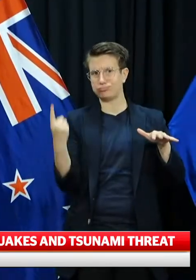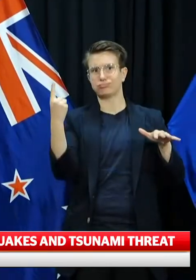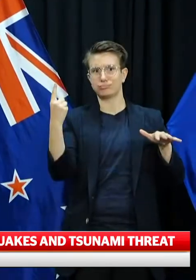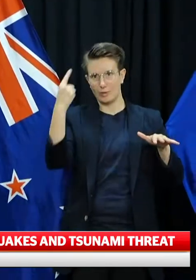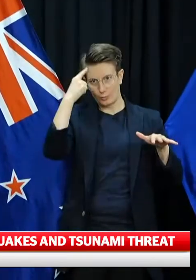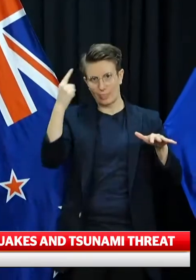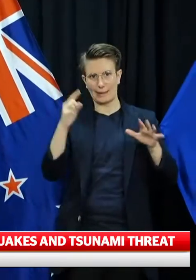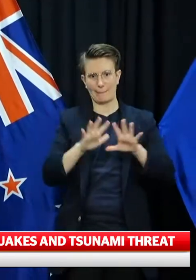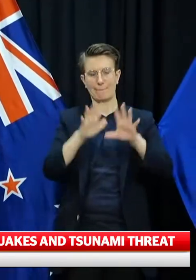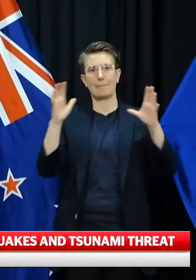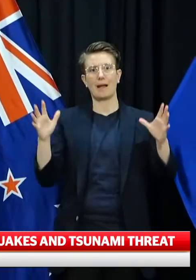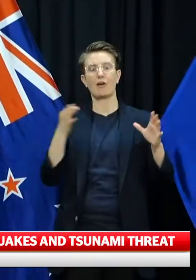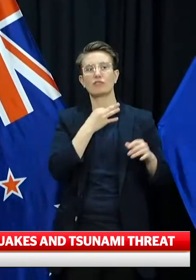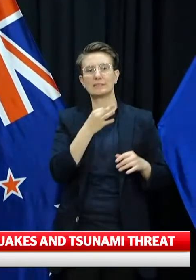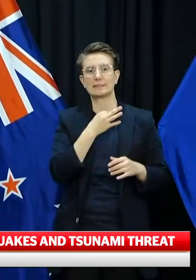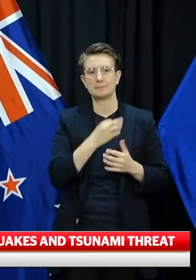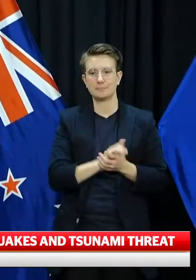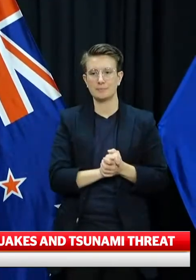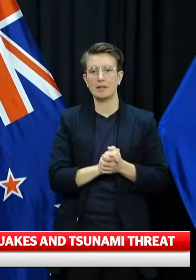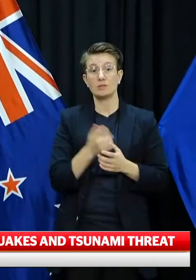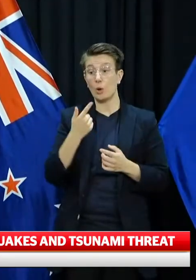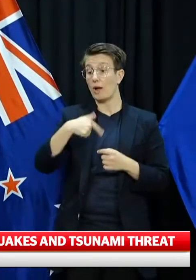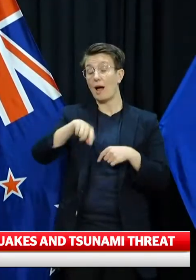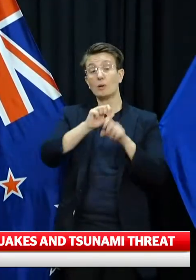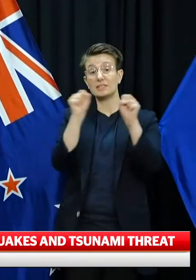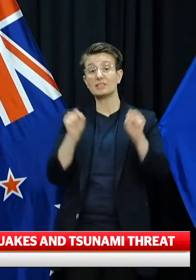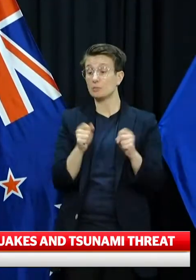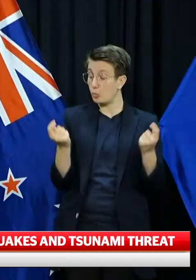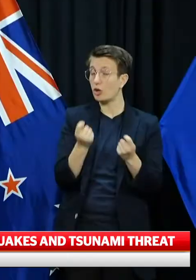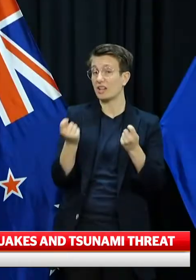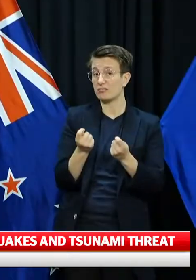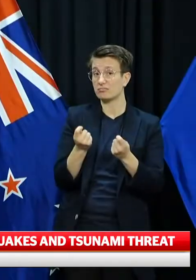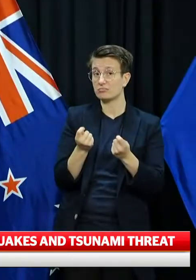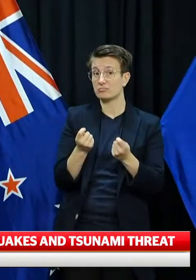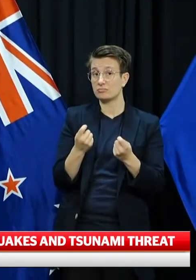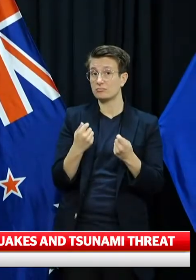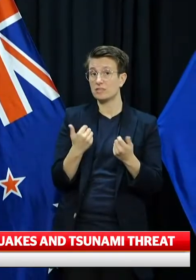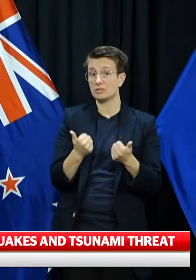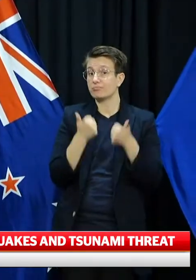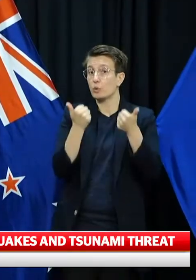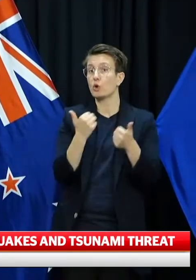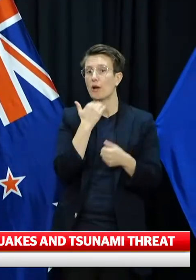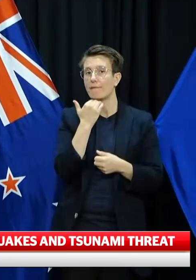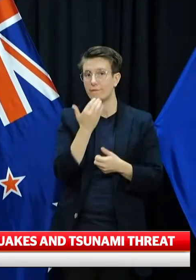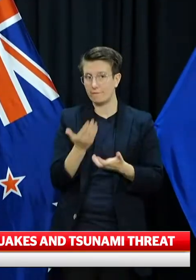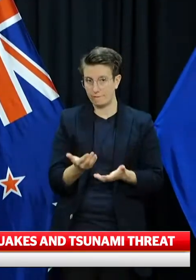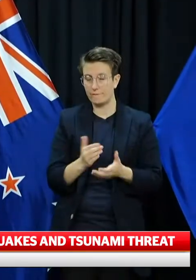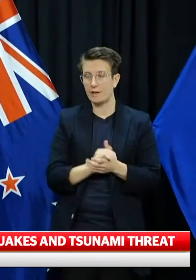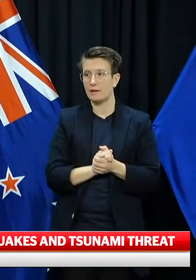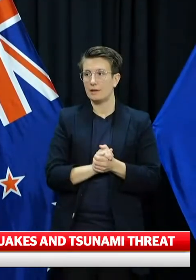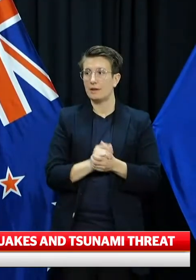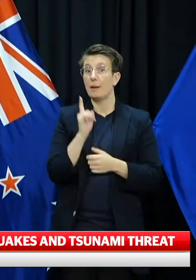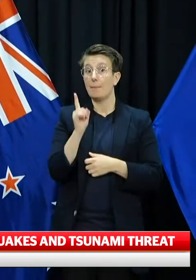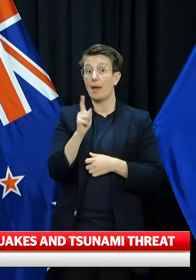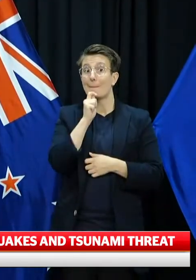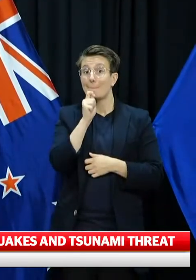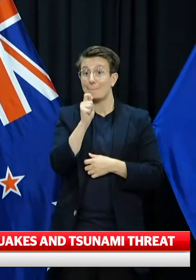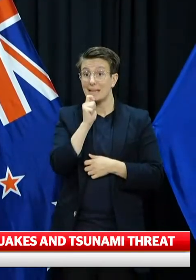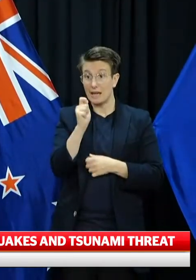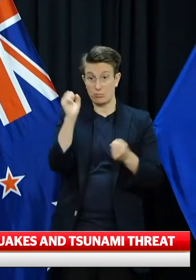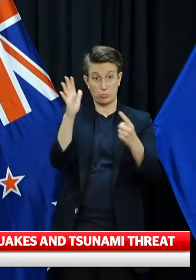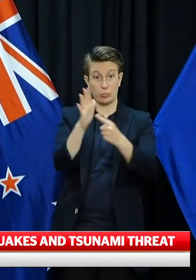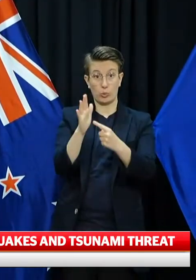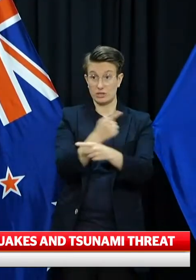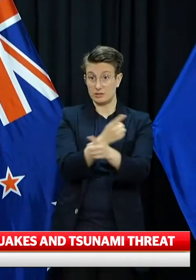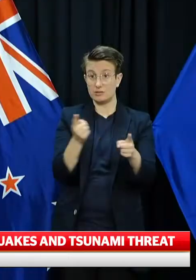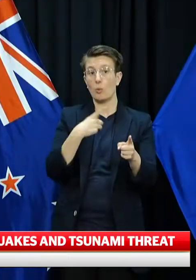is adequate, but I also too want to make the note that all of the media have played a significant role today